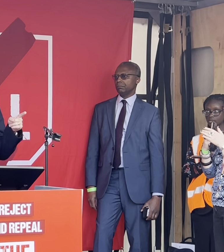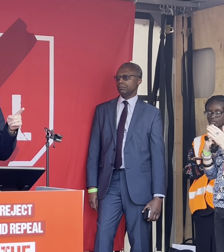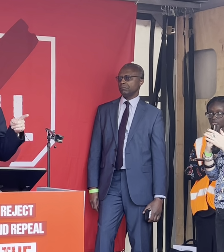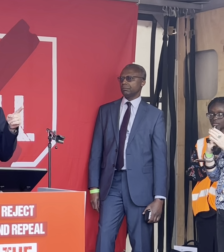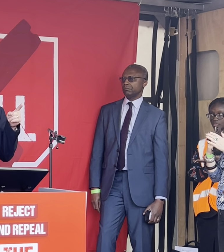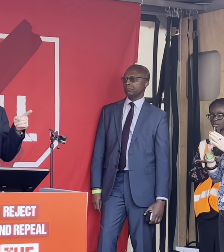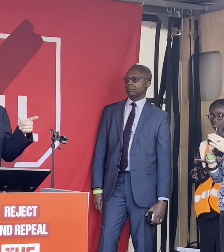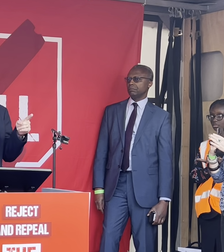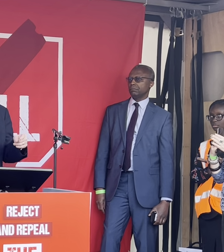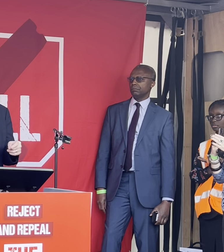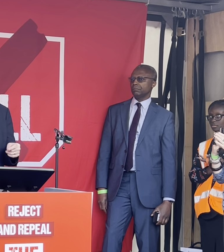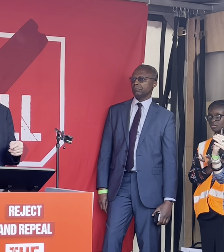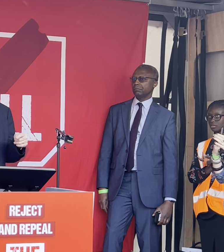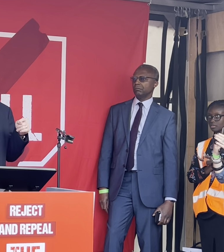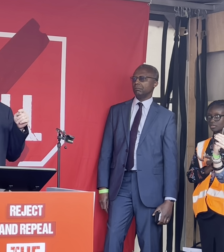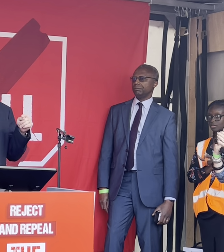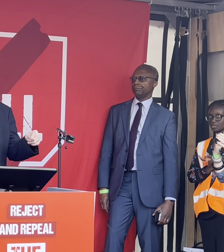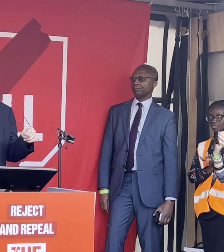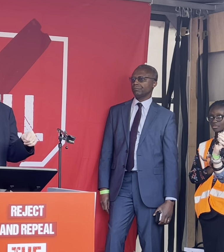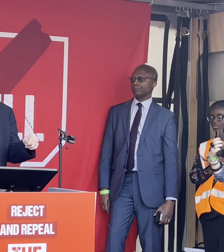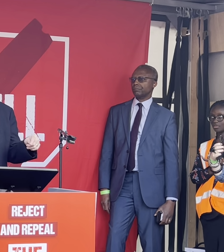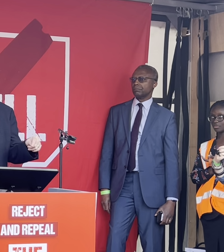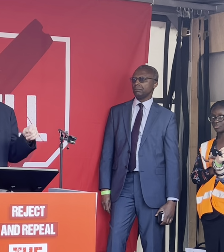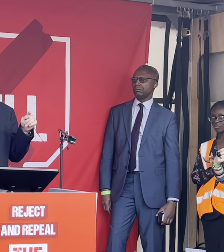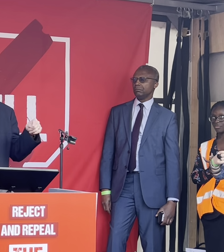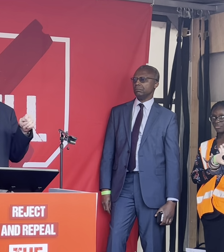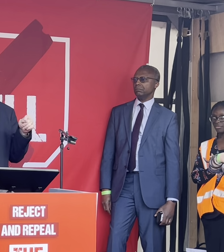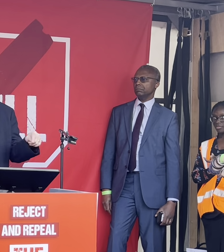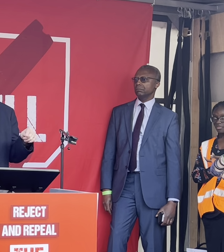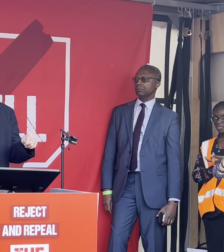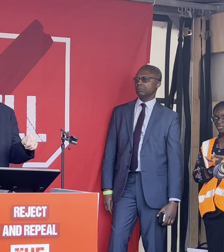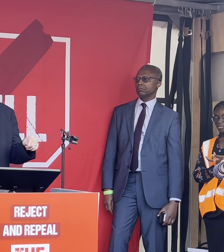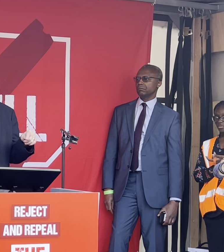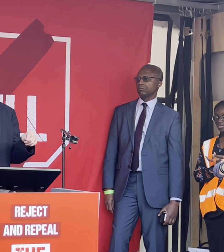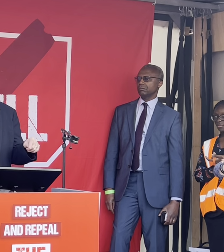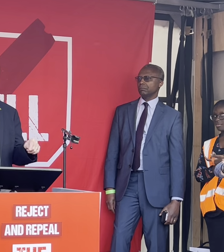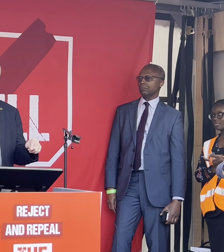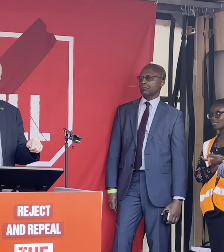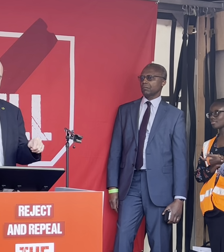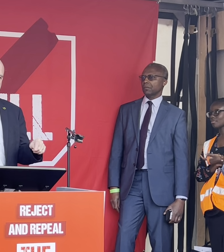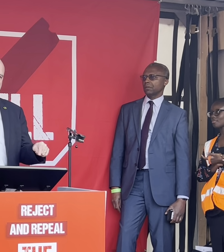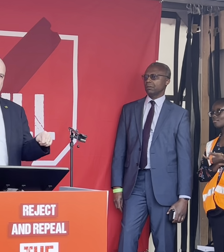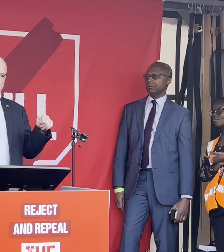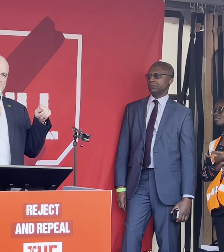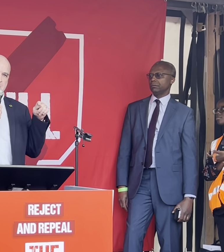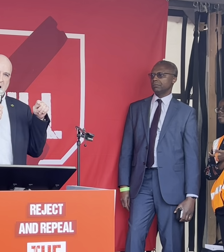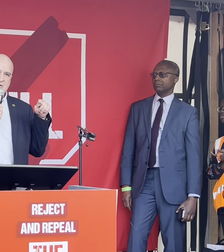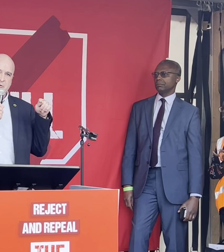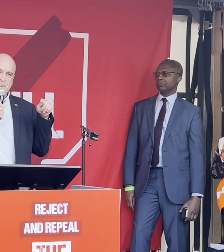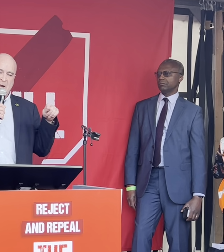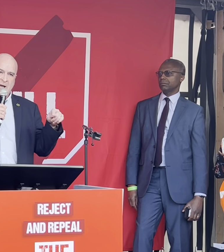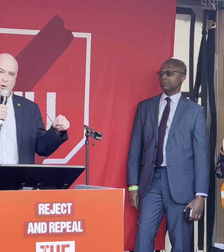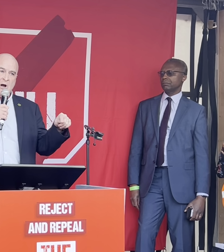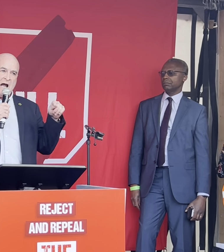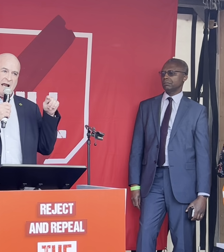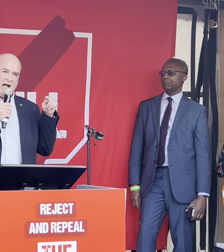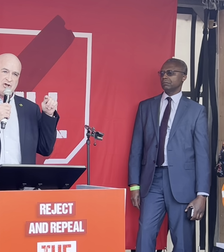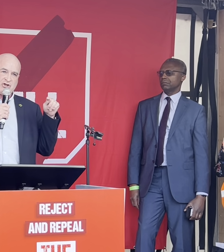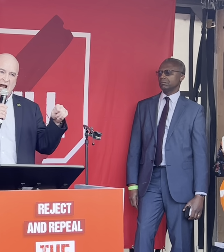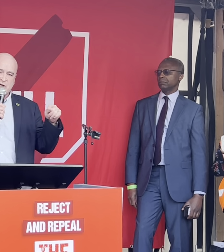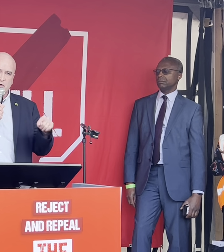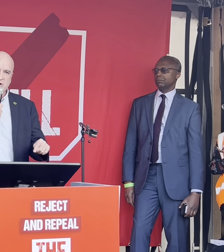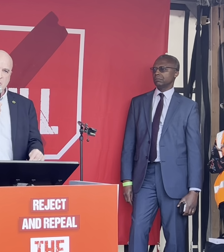And they must go further. If the Labour Party and others want our votes at that election, they must repeal